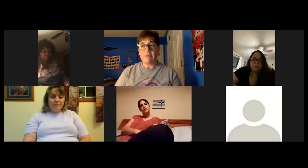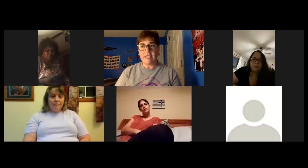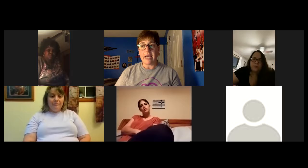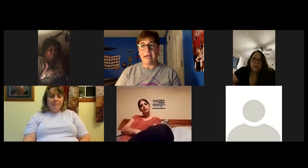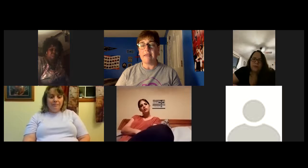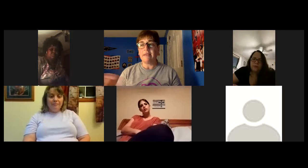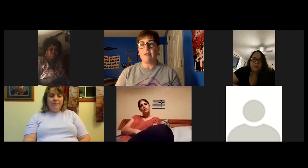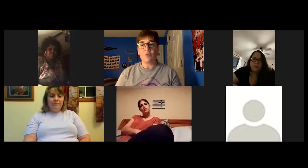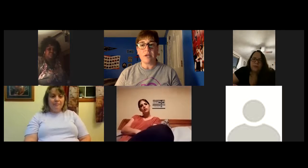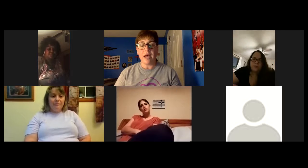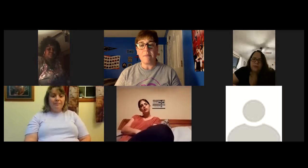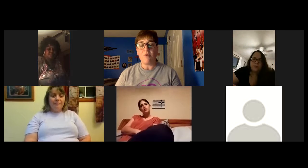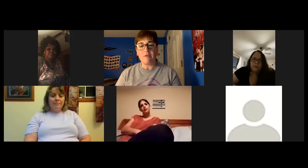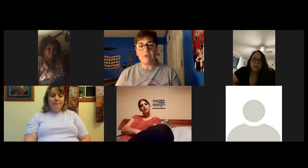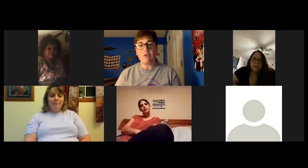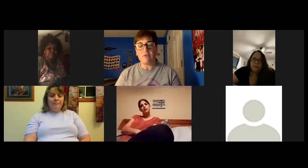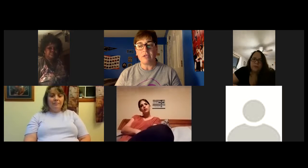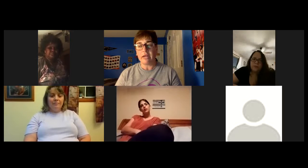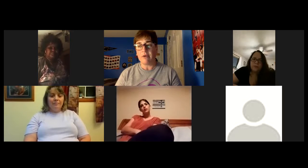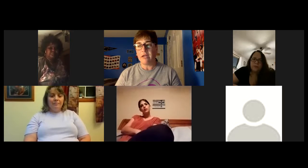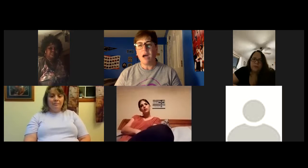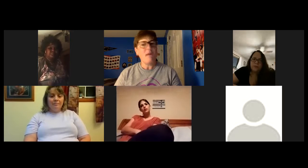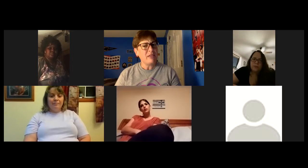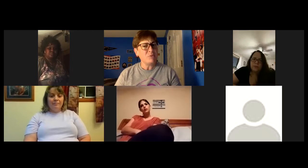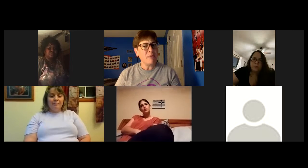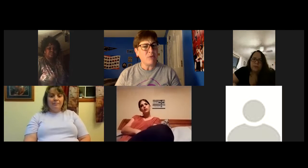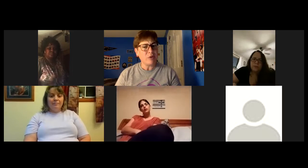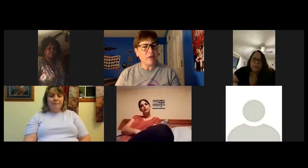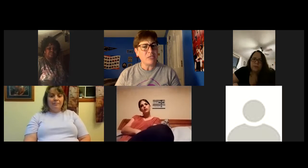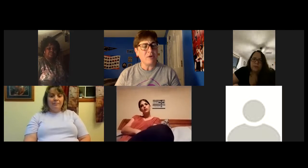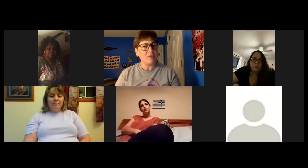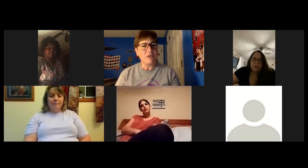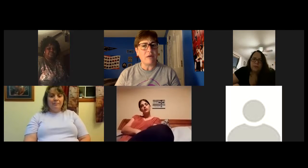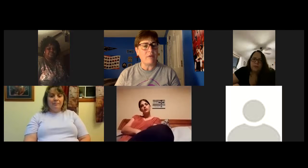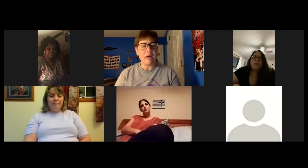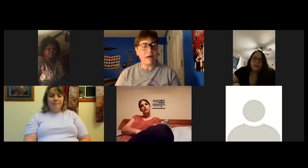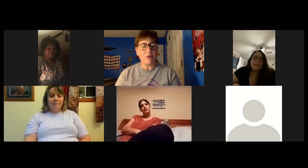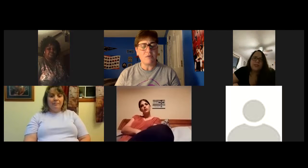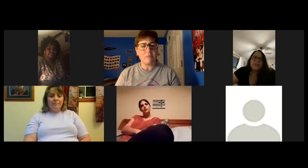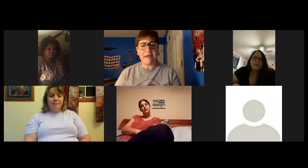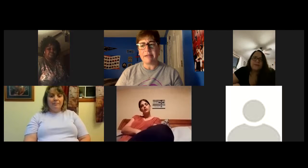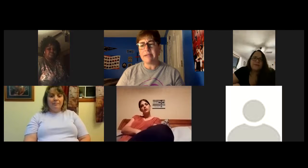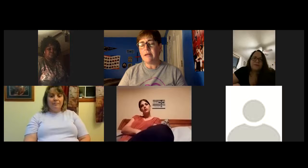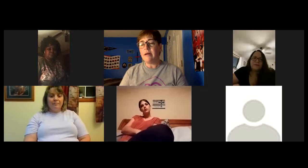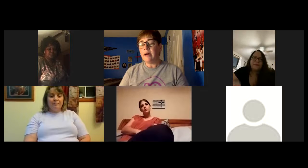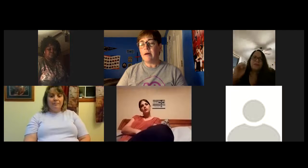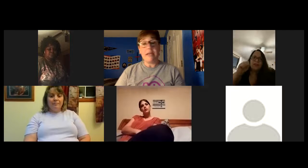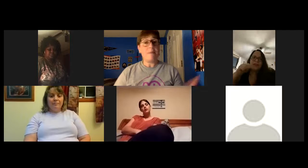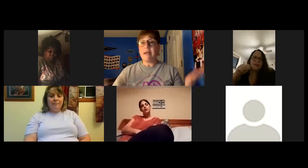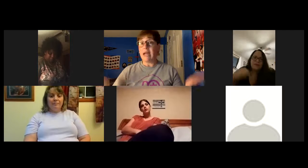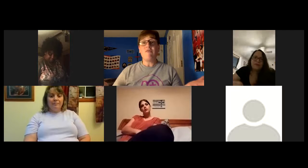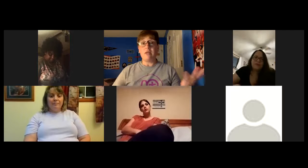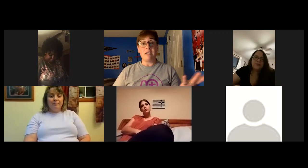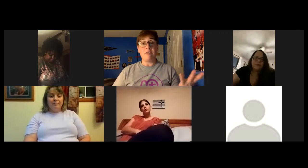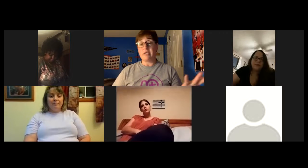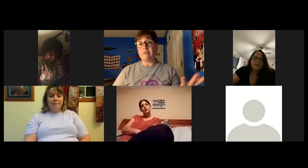for Forsyth, and then there's one in High Point for Guilford County. And there's probably one in Greensboro too, I would almost bet. And they